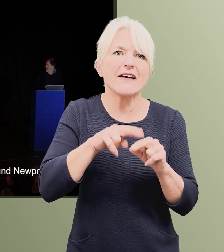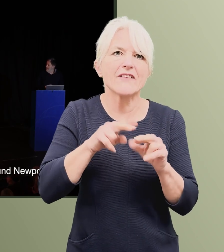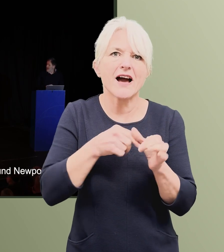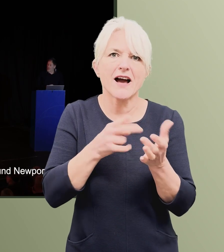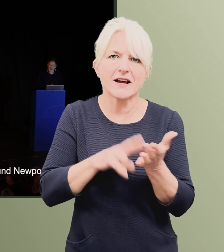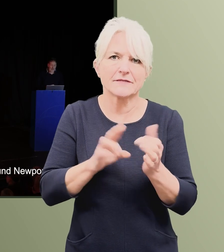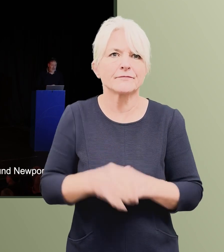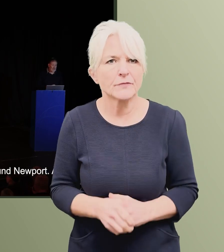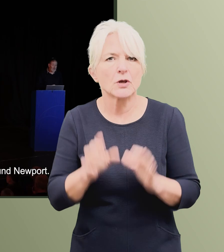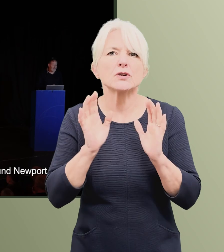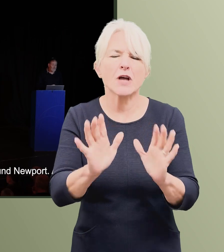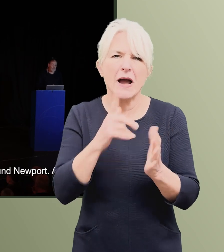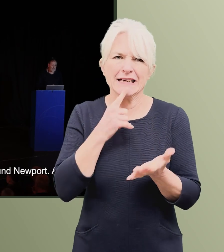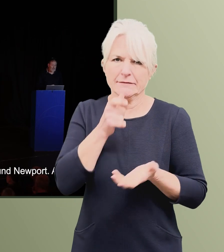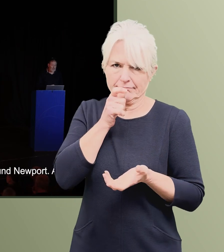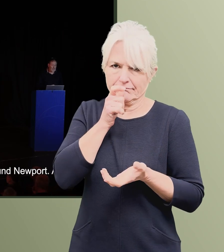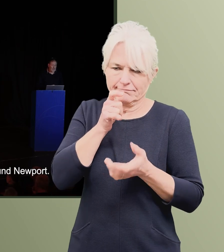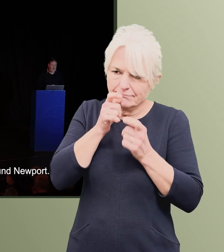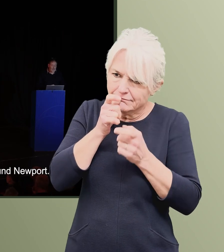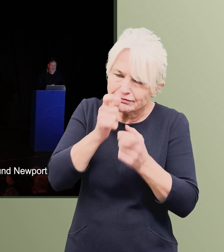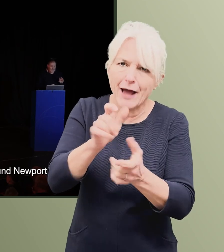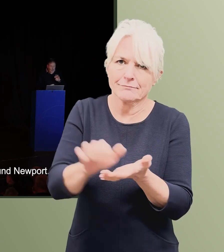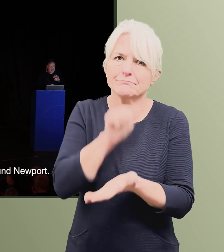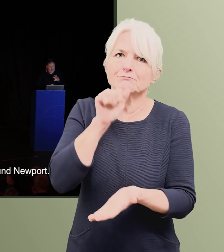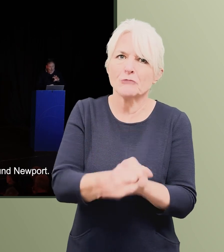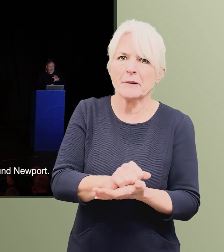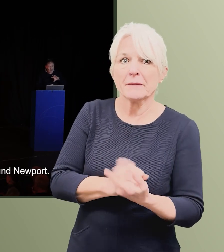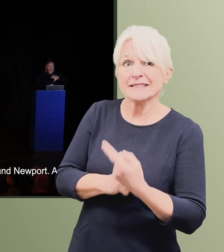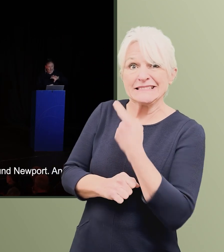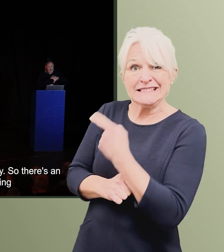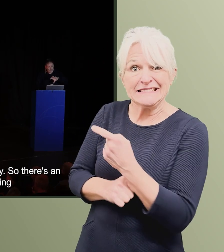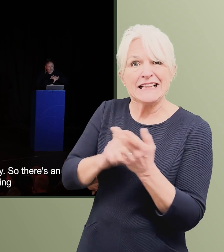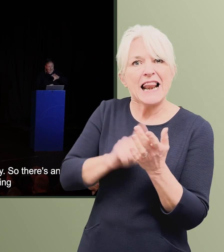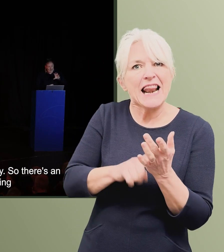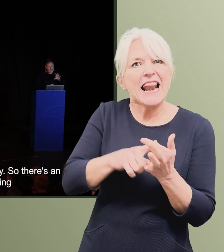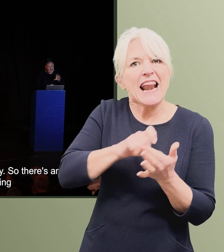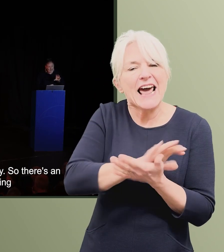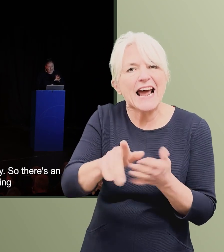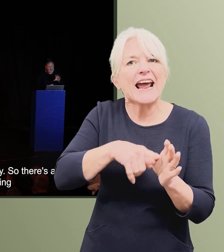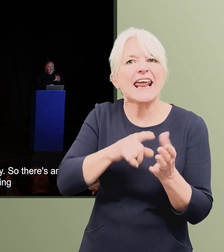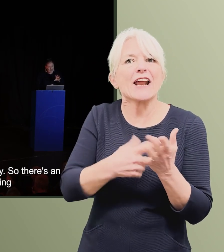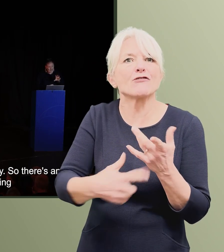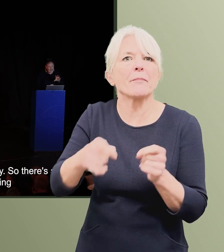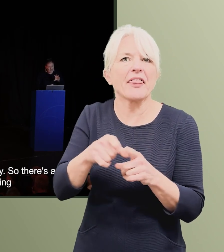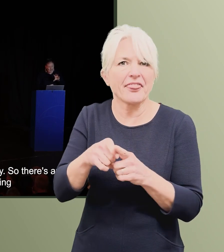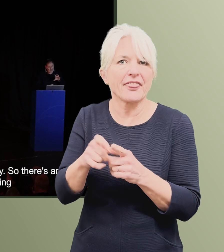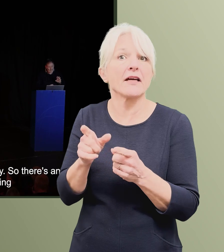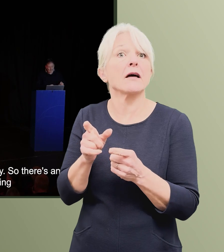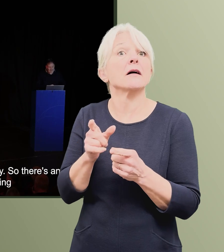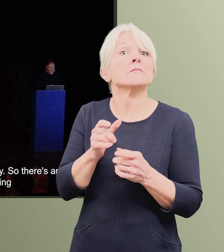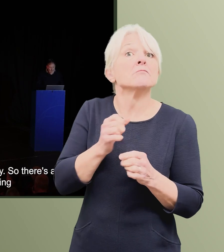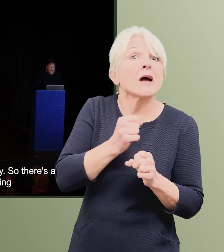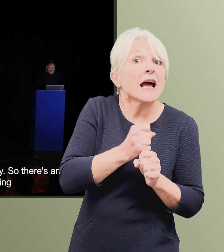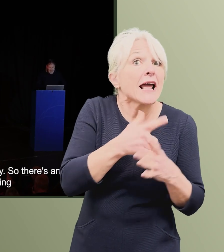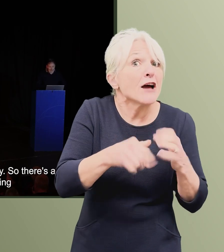and you also got Cerrig y Goff, which is also around Newport. So, and they all seem to hover around the Nevern estuary and around the